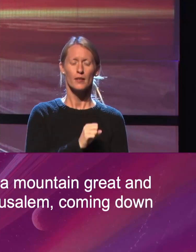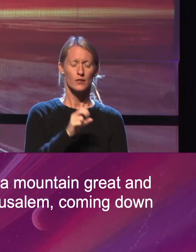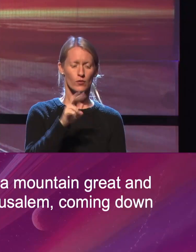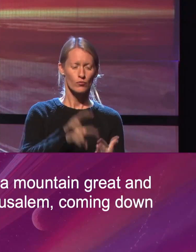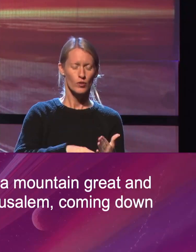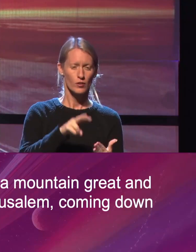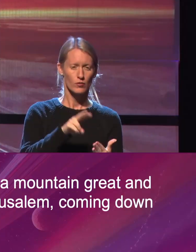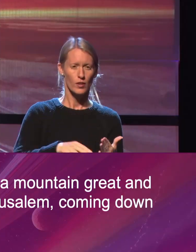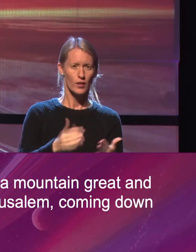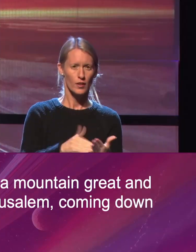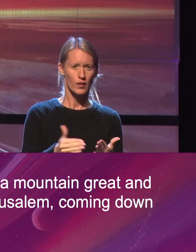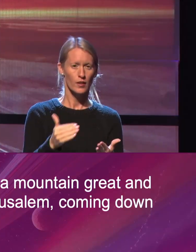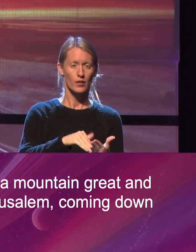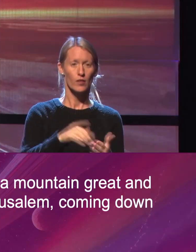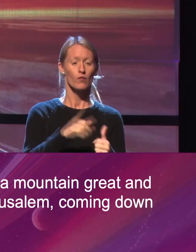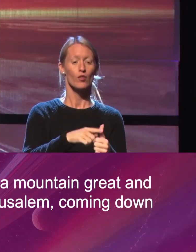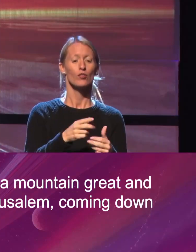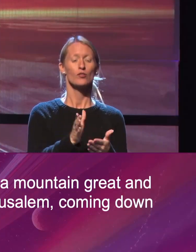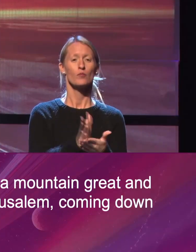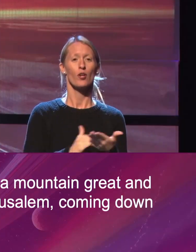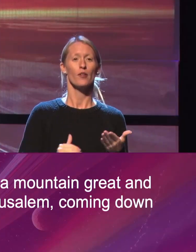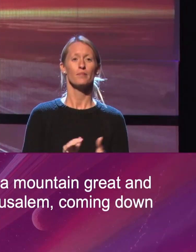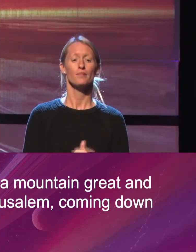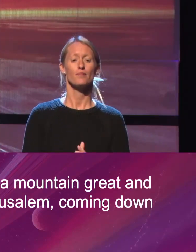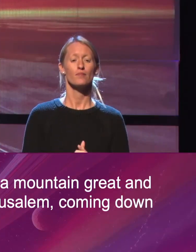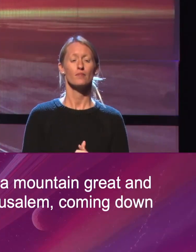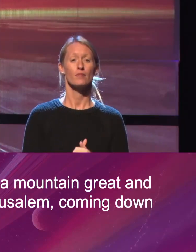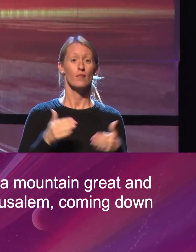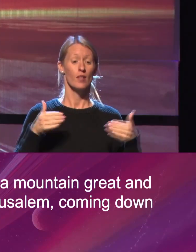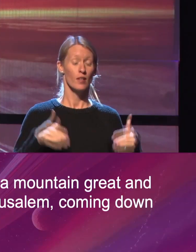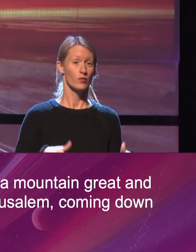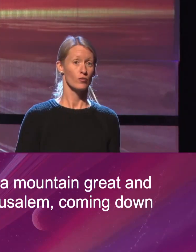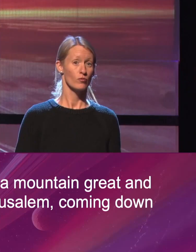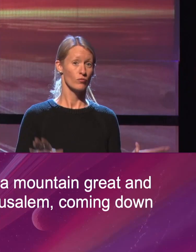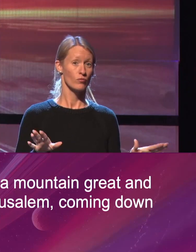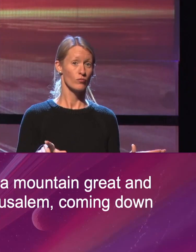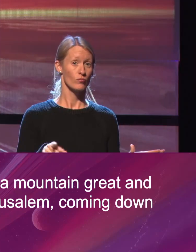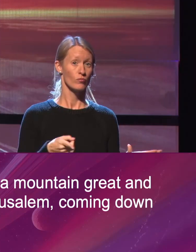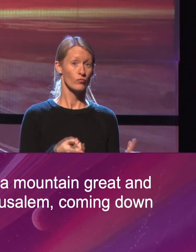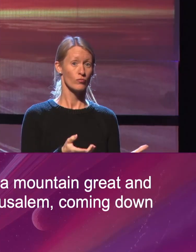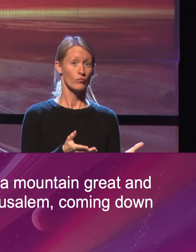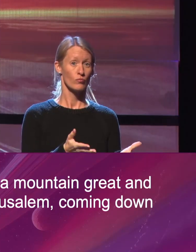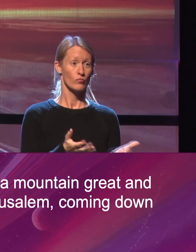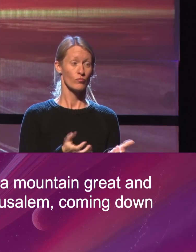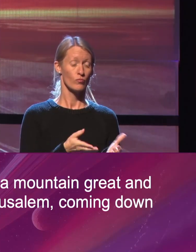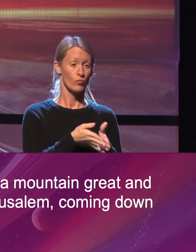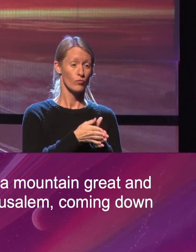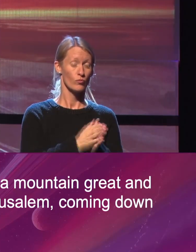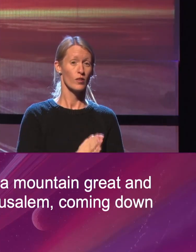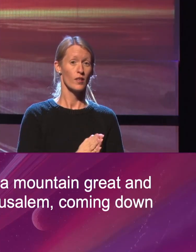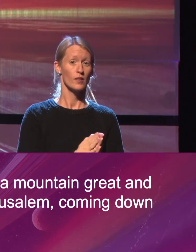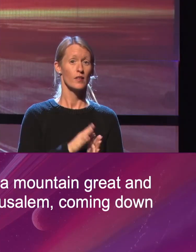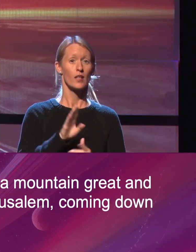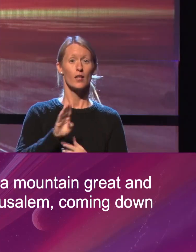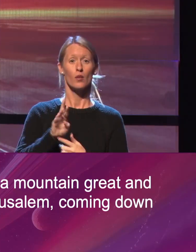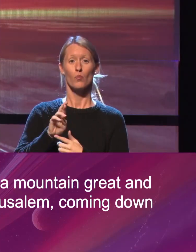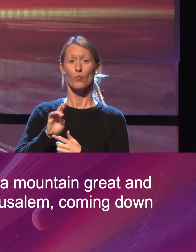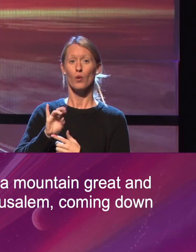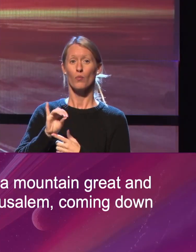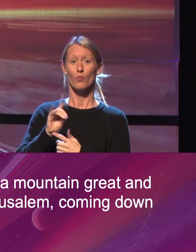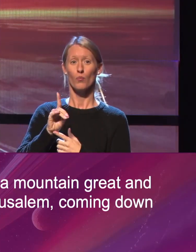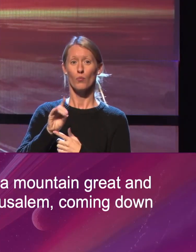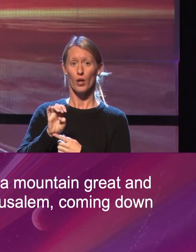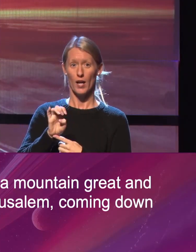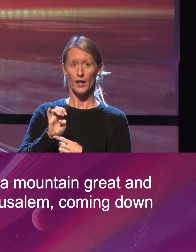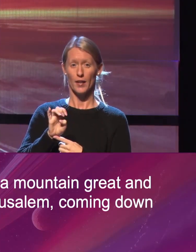is the first part of this, where the angel says, do you want me to show you the bride? And the bride is the city. A